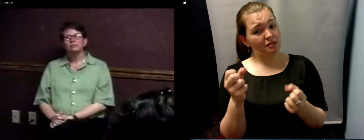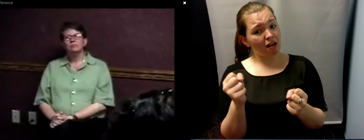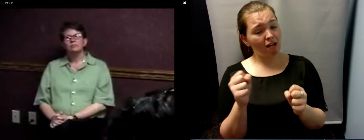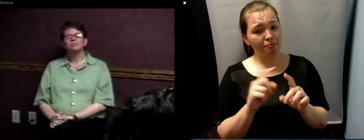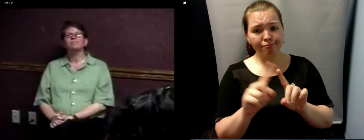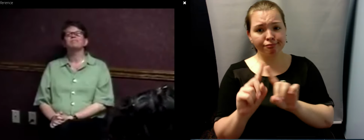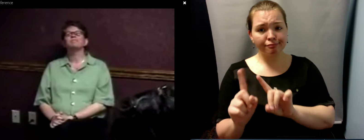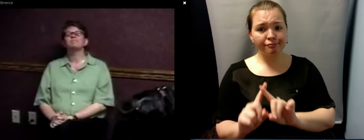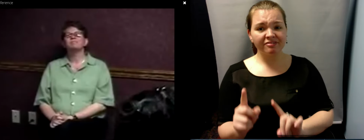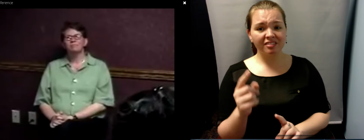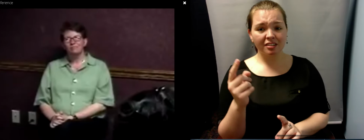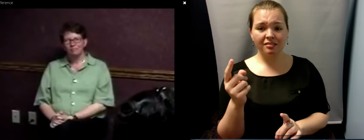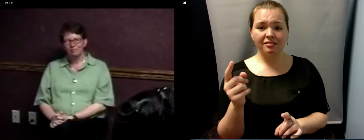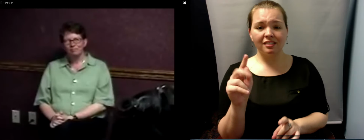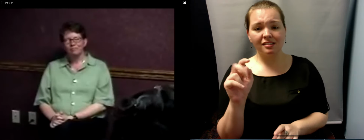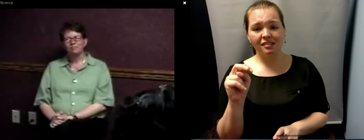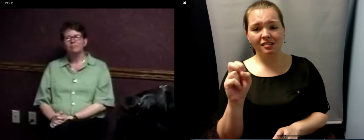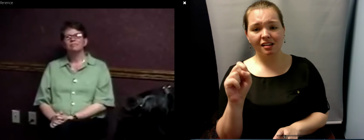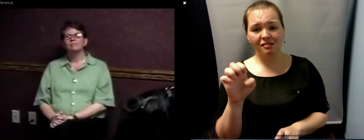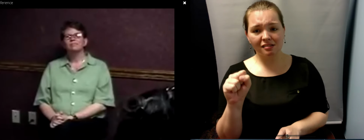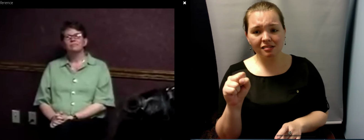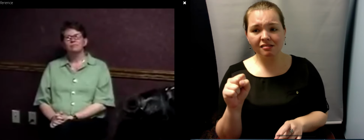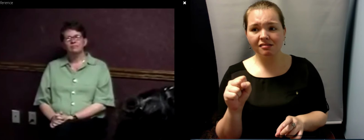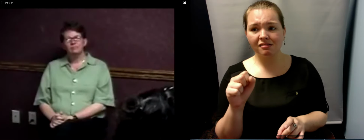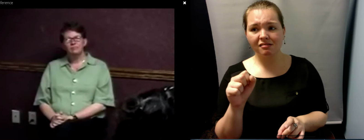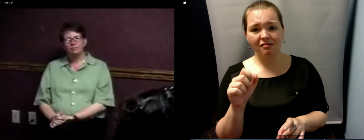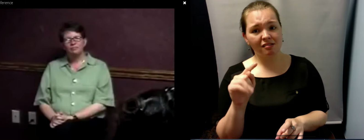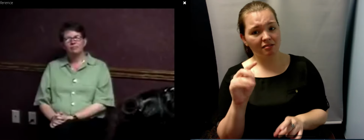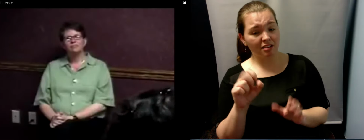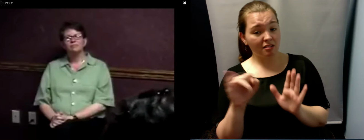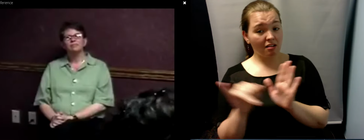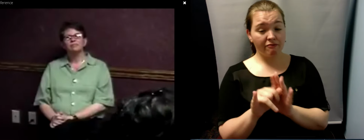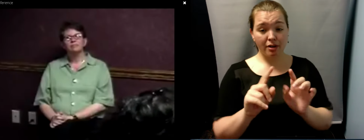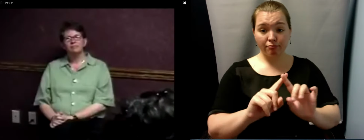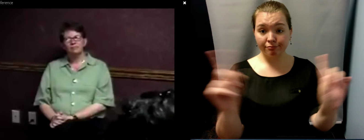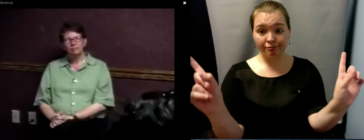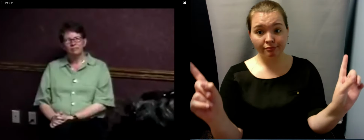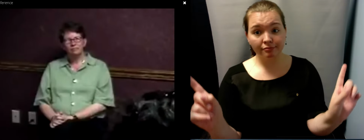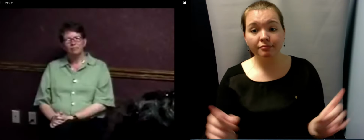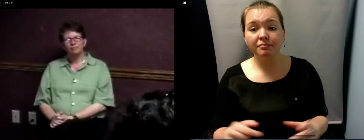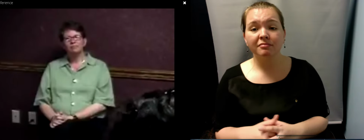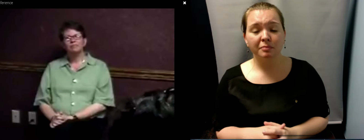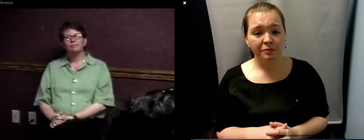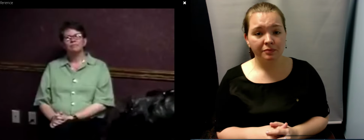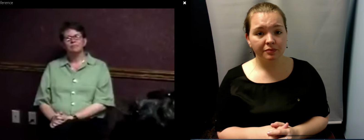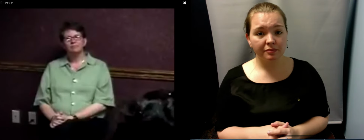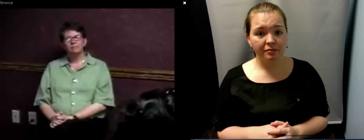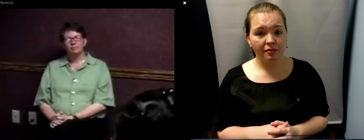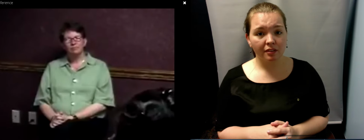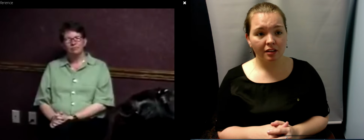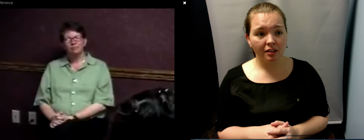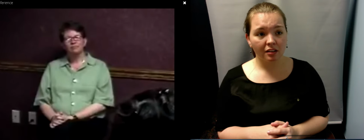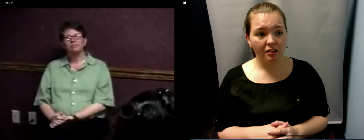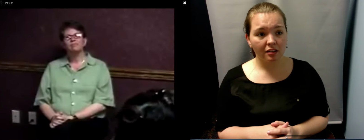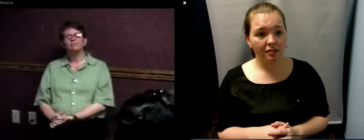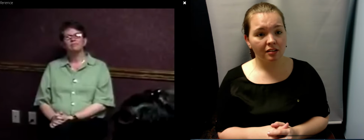different tenses and that the tenses were identified in a different way. But I'm very happy to hear that you're encouraging reading at